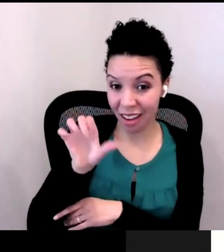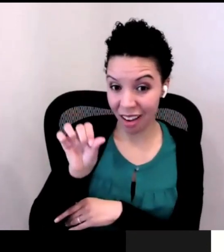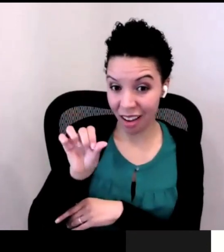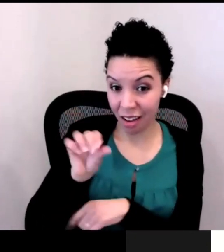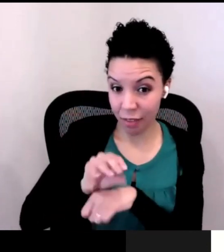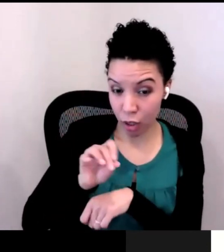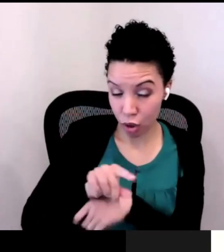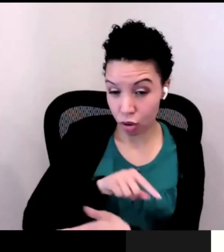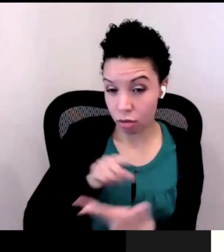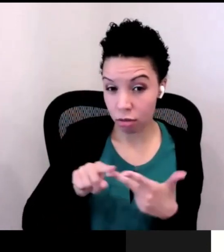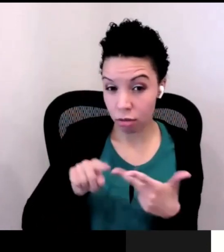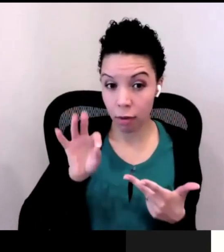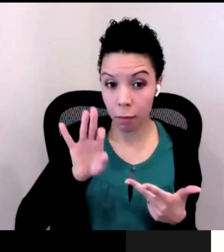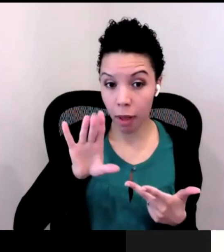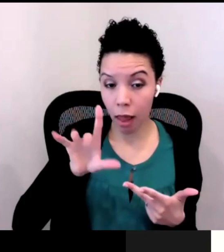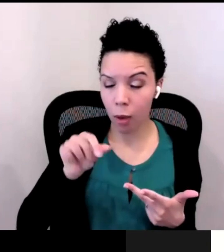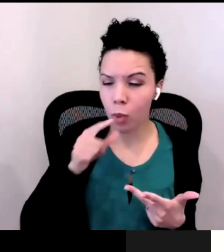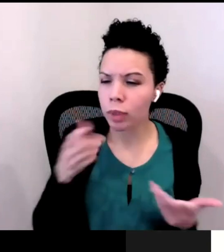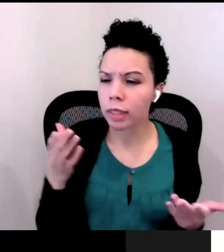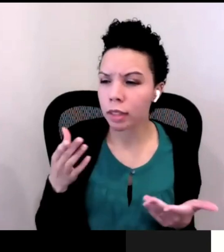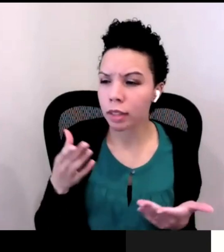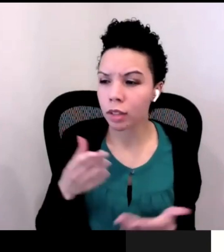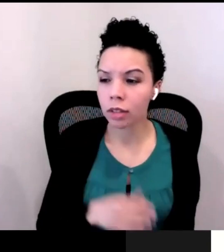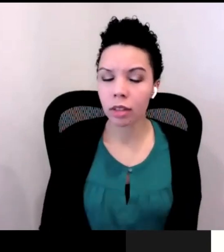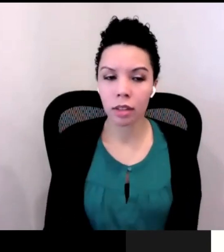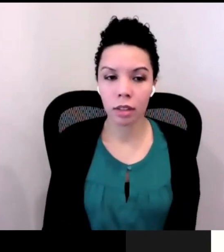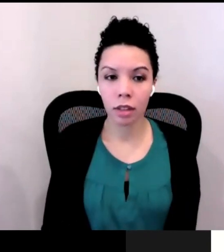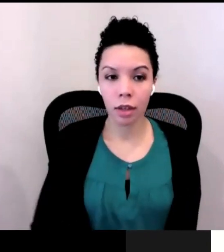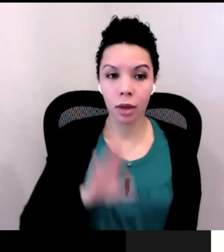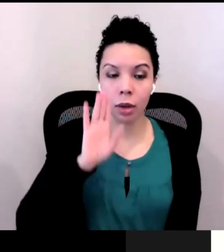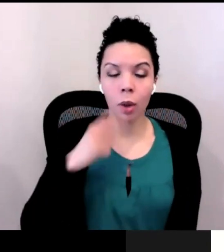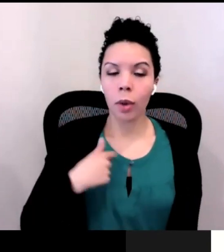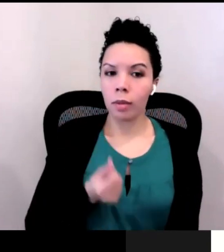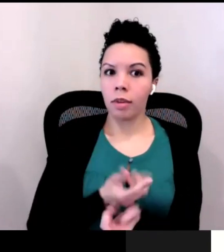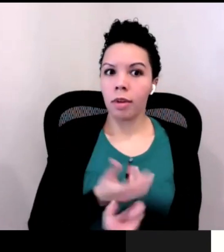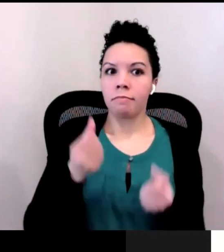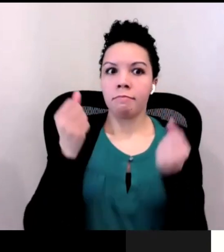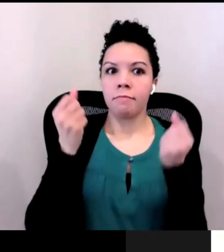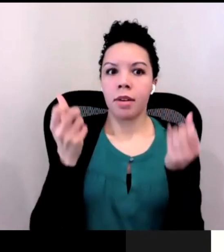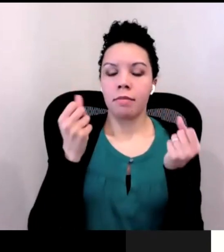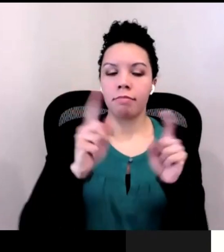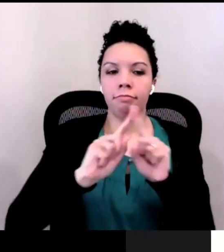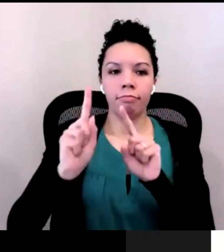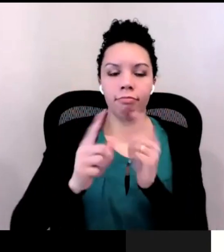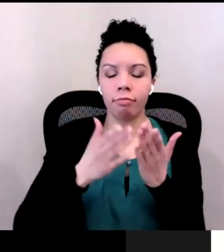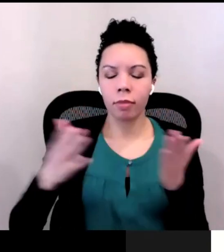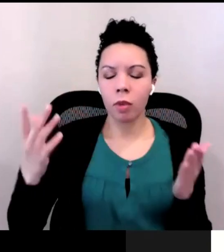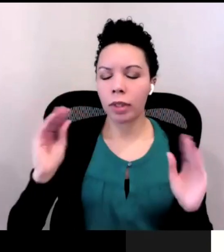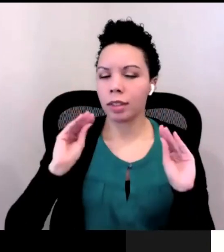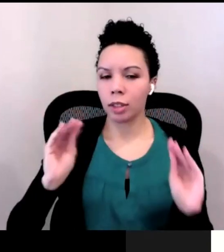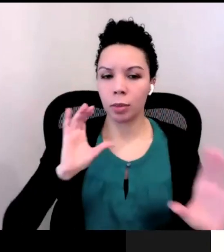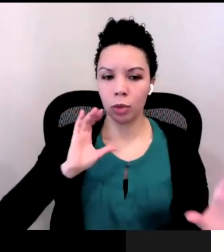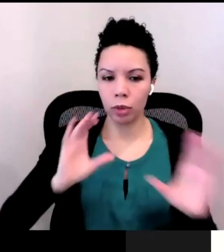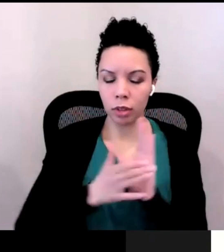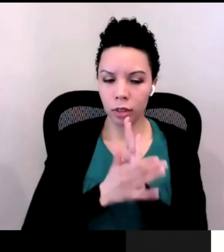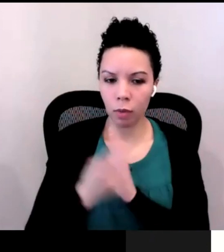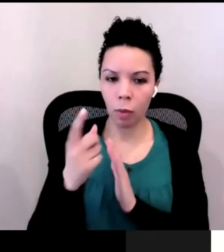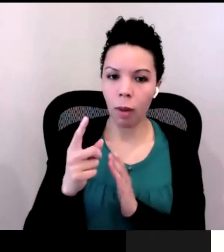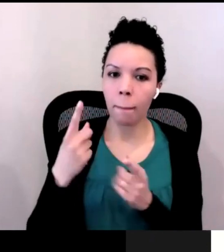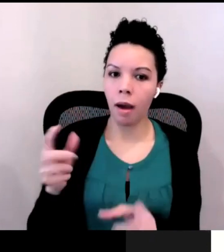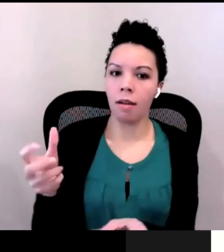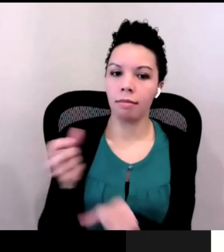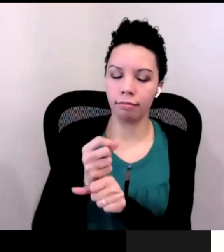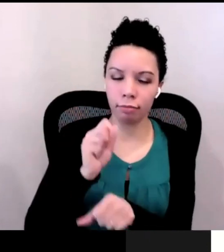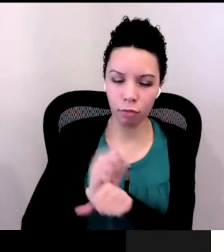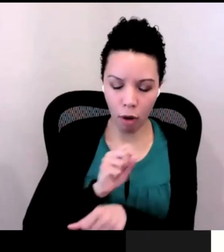today? We provide lots and lots of resources that teach communication skills for employability,